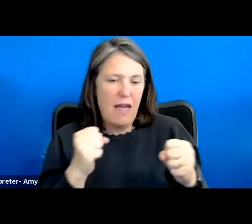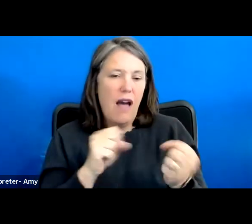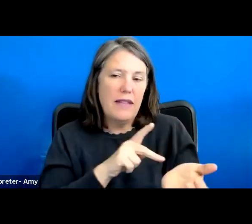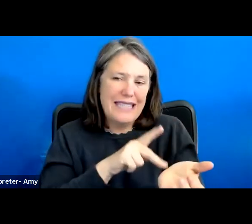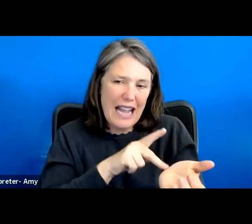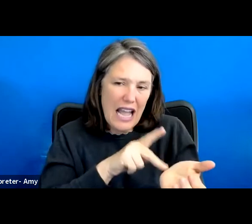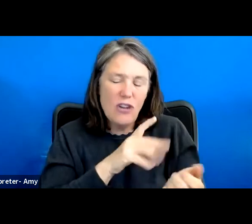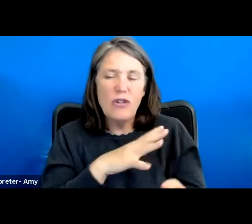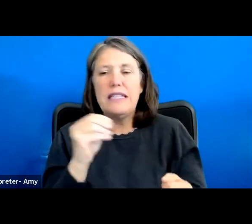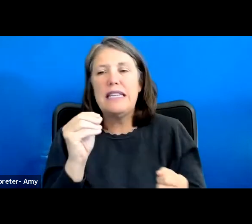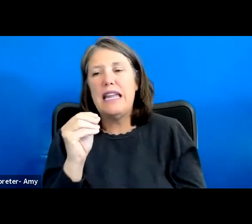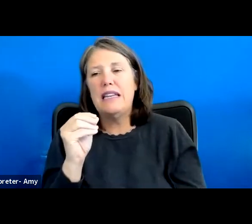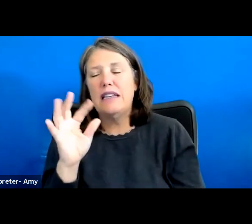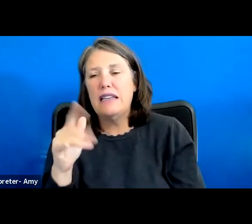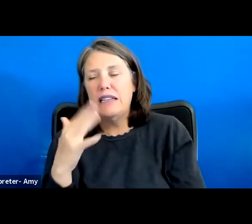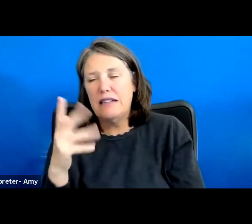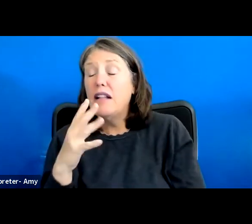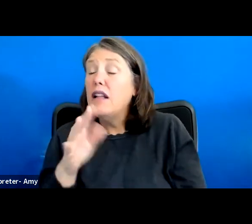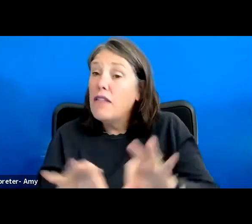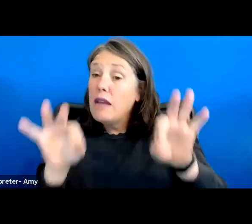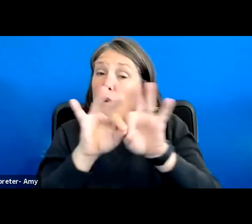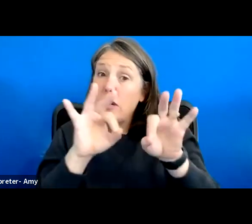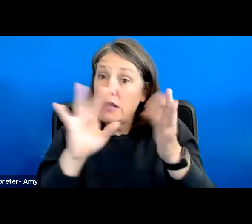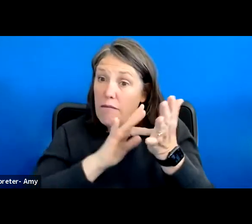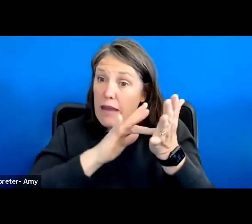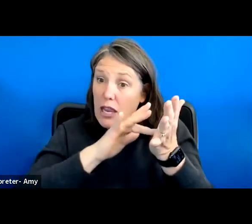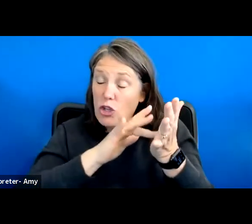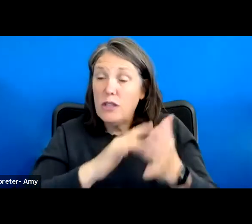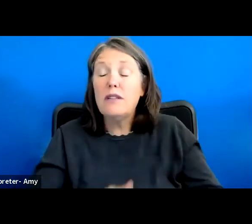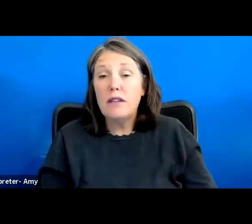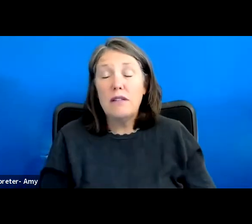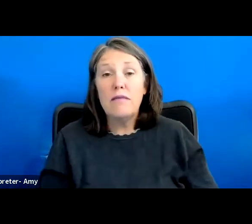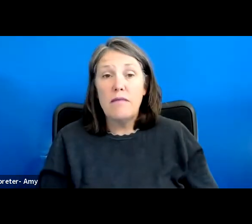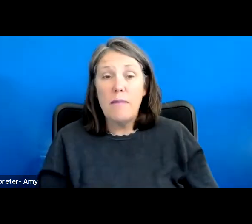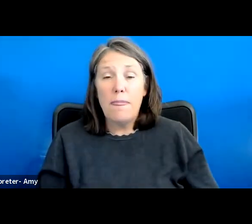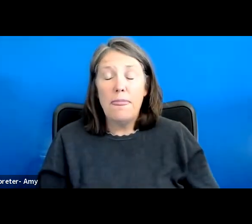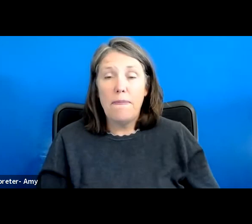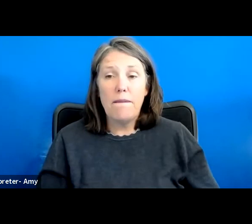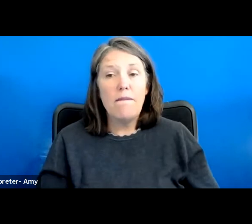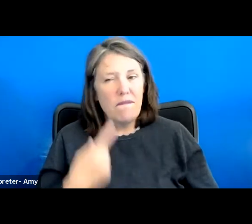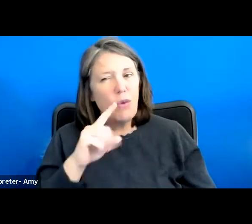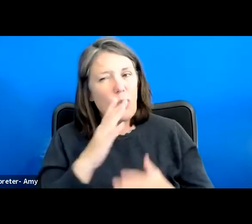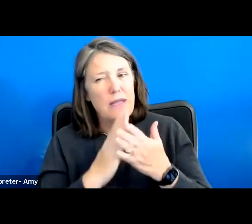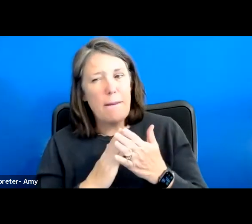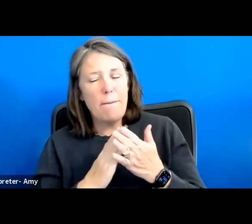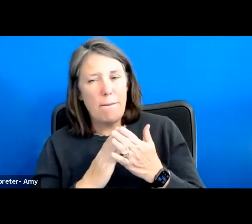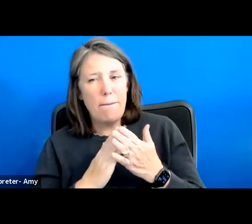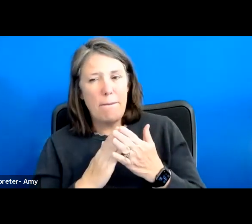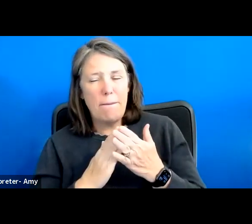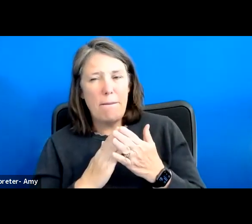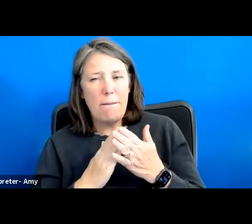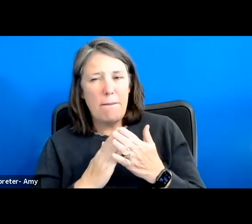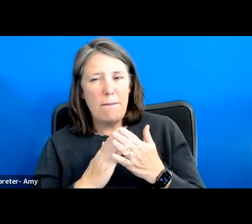psychiatrists, and the importance of meds in some of the